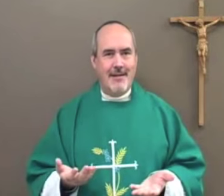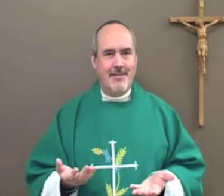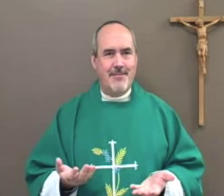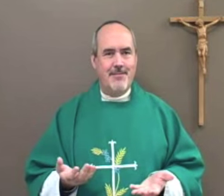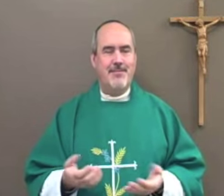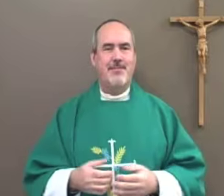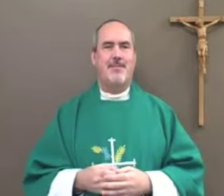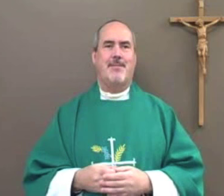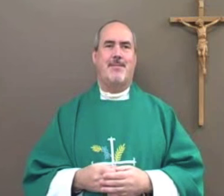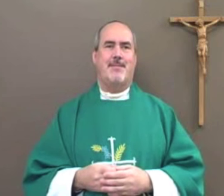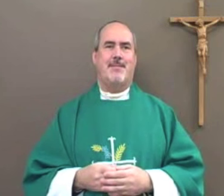your day.